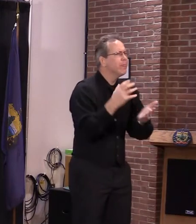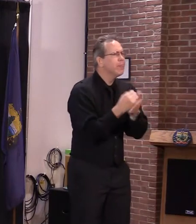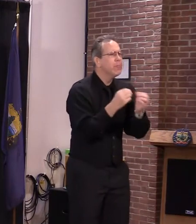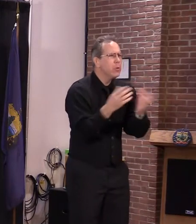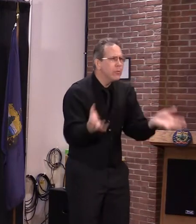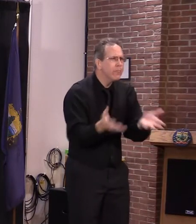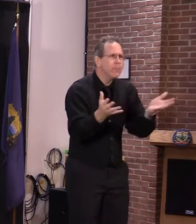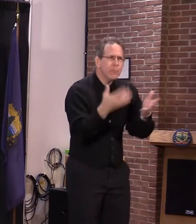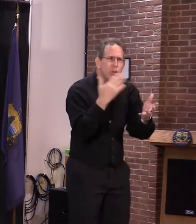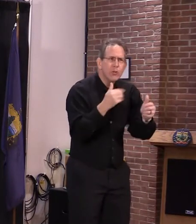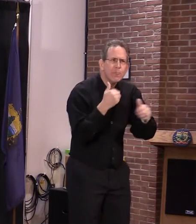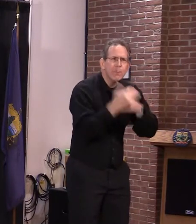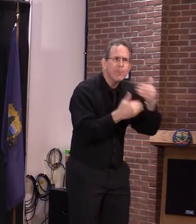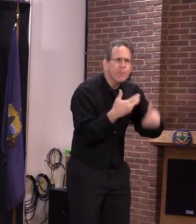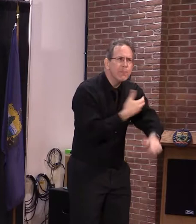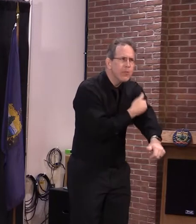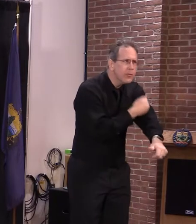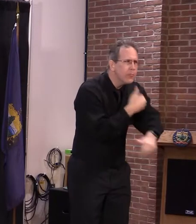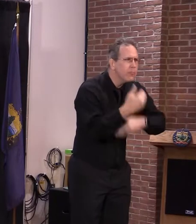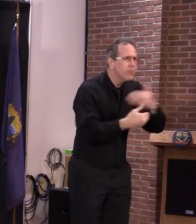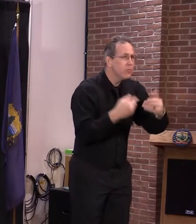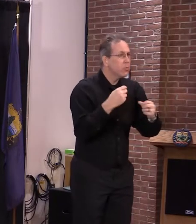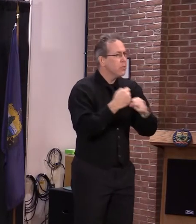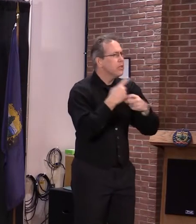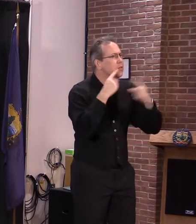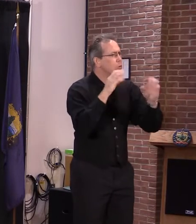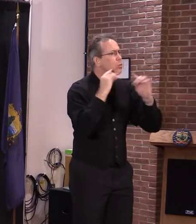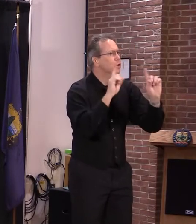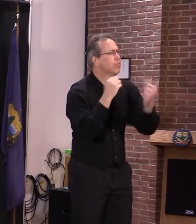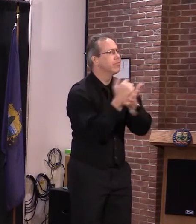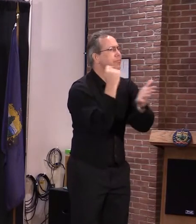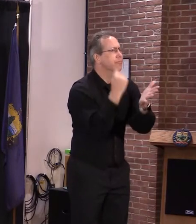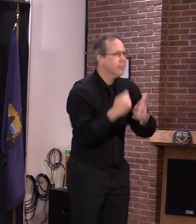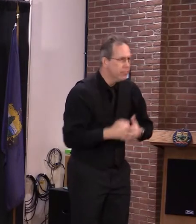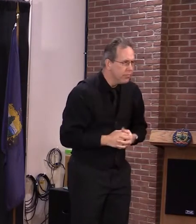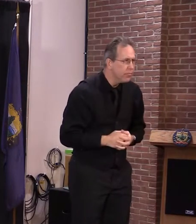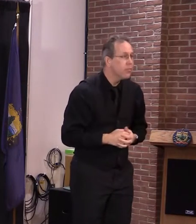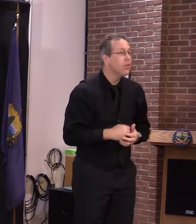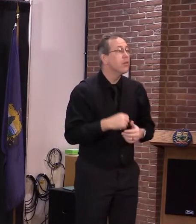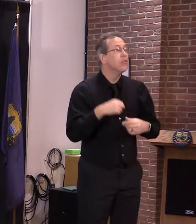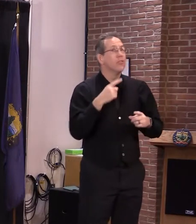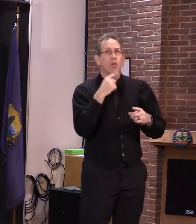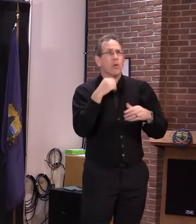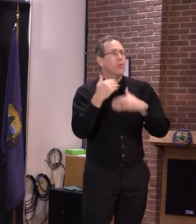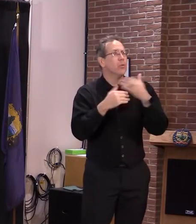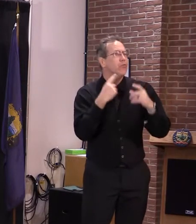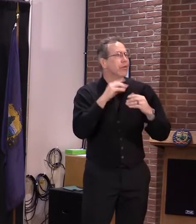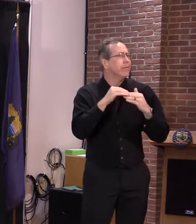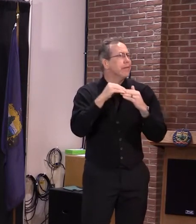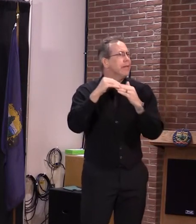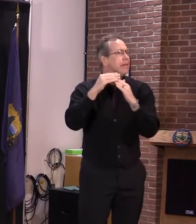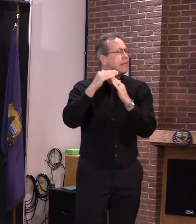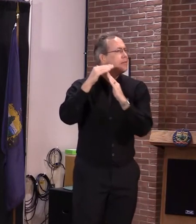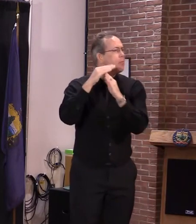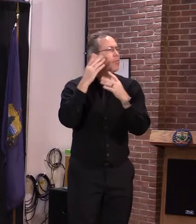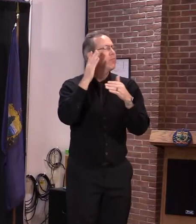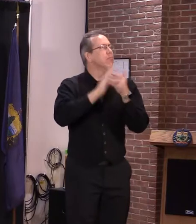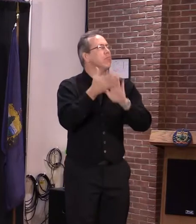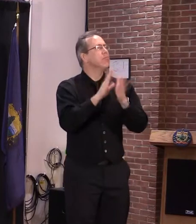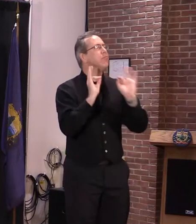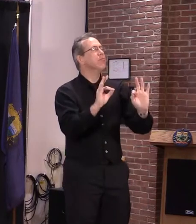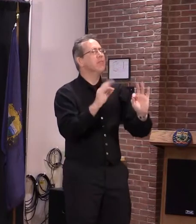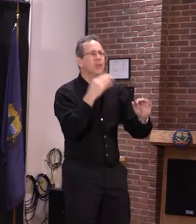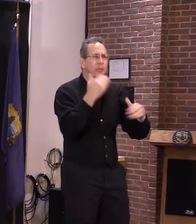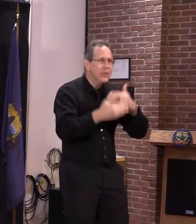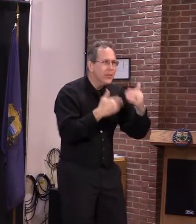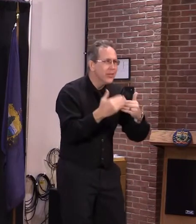a real difference. As we lead the nation in vaccination and booster rates, we also have the lowest hospitalization rates.